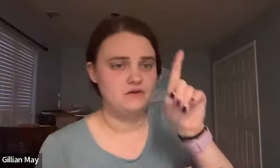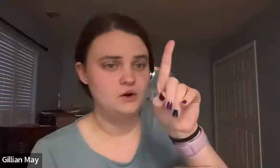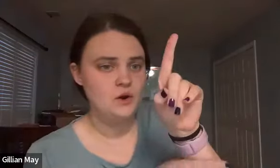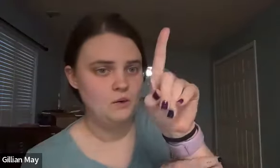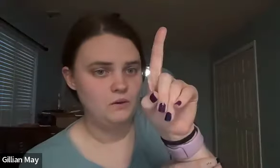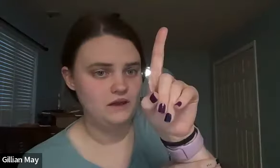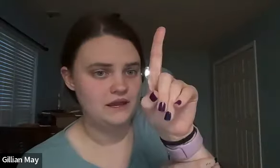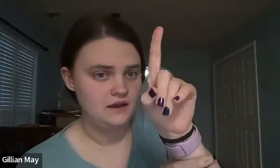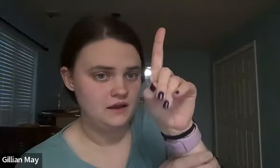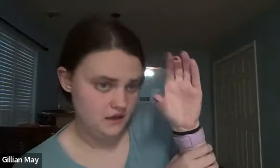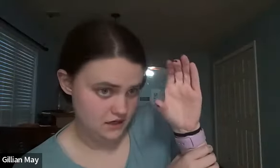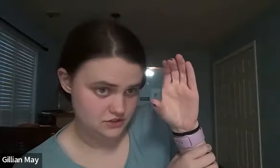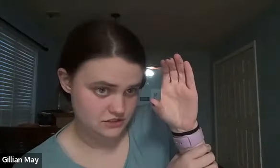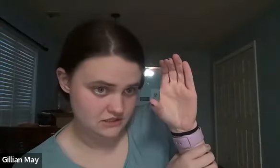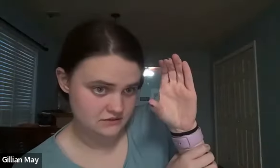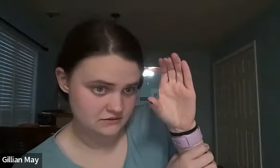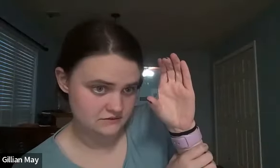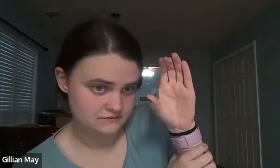our 100.